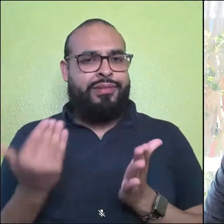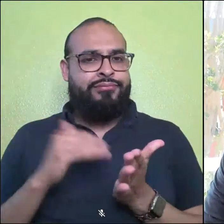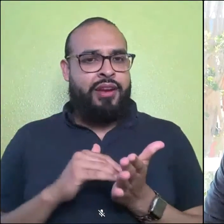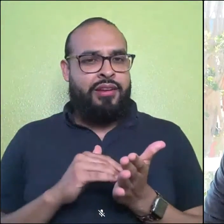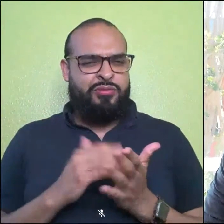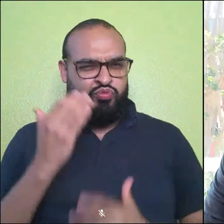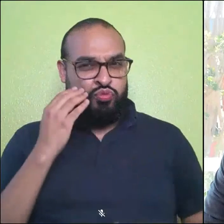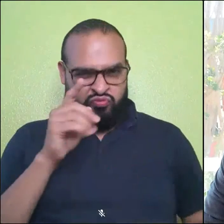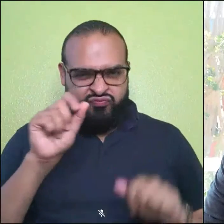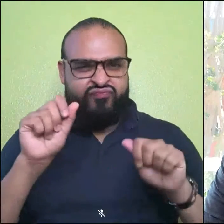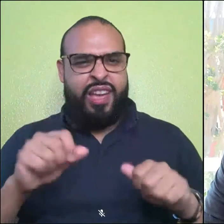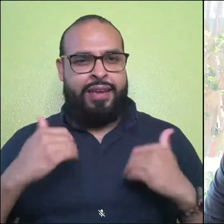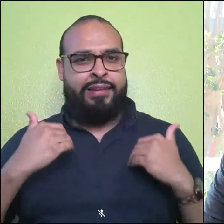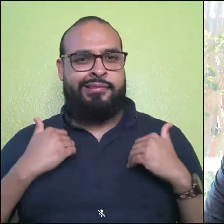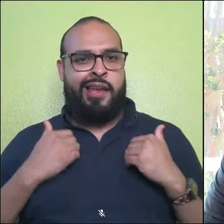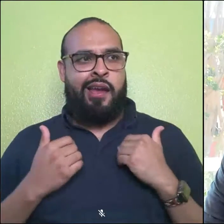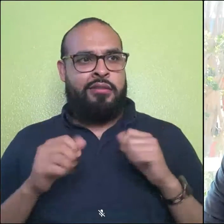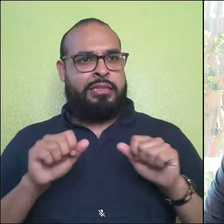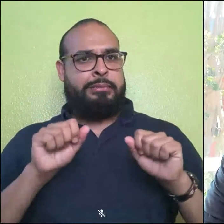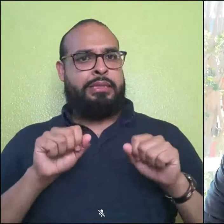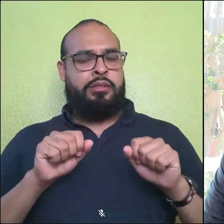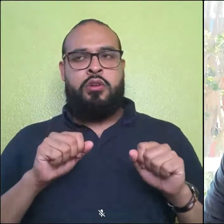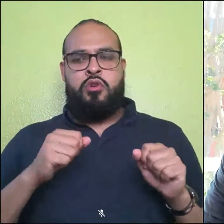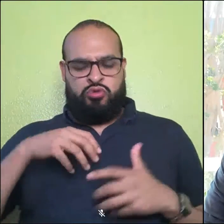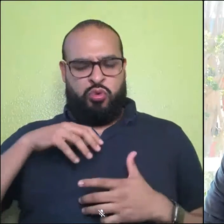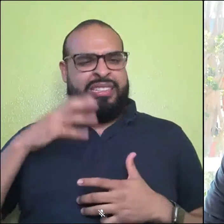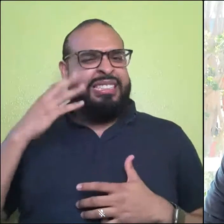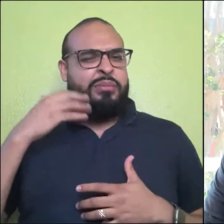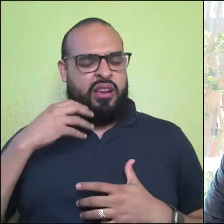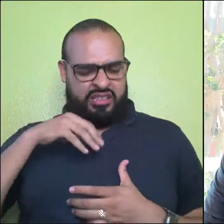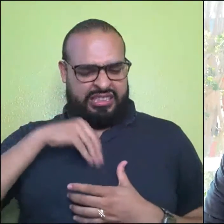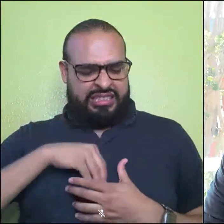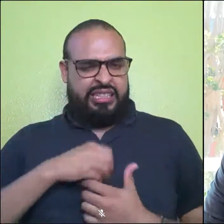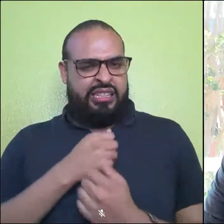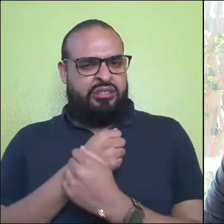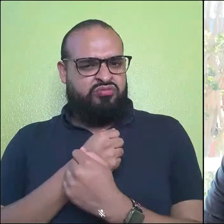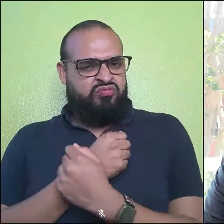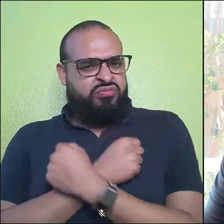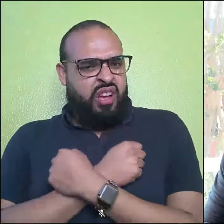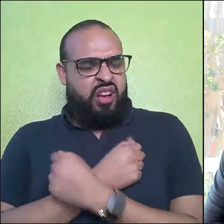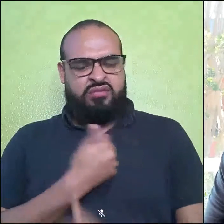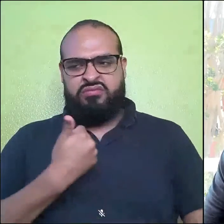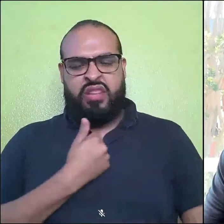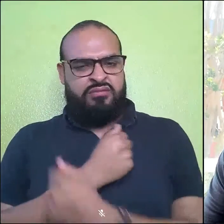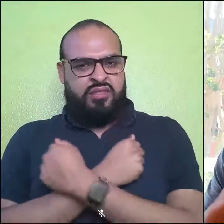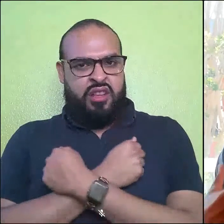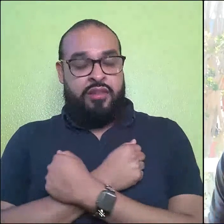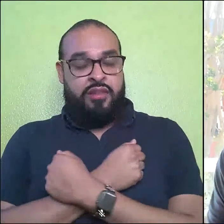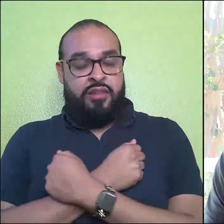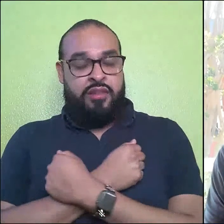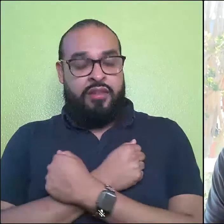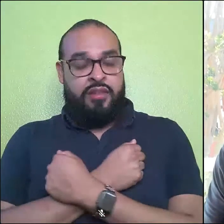deeply and to feel supported by our communities and to receive the support and have the vulnerability